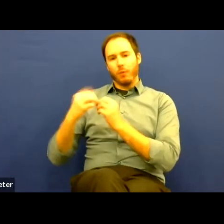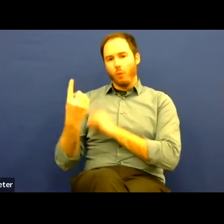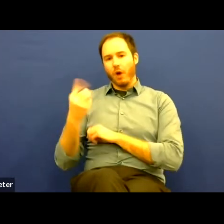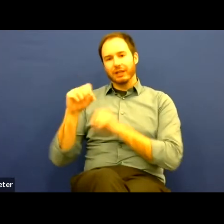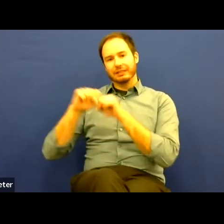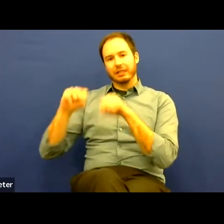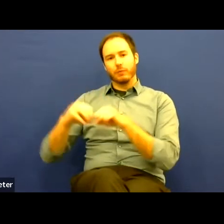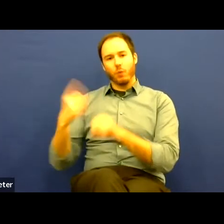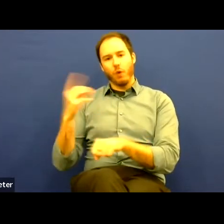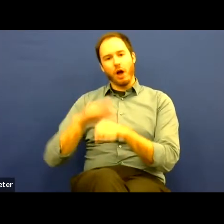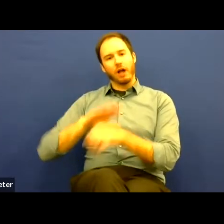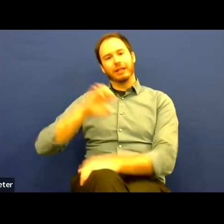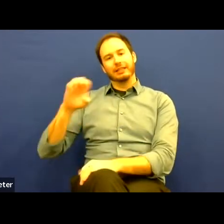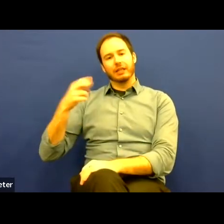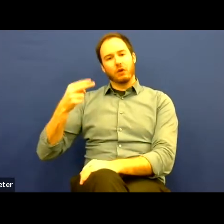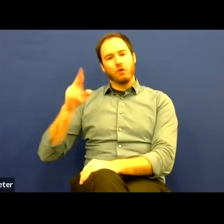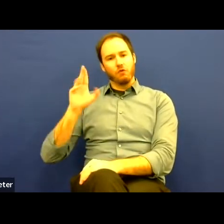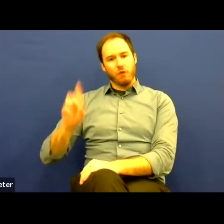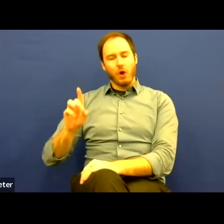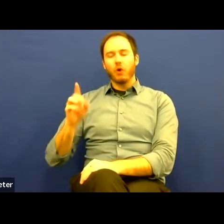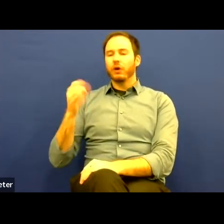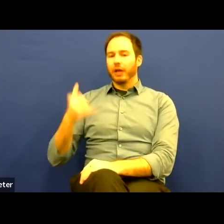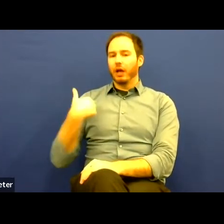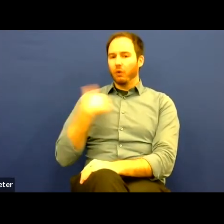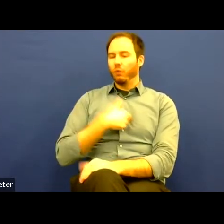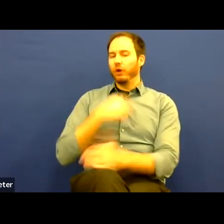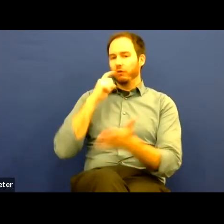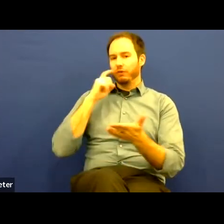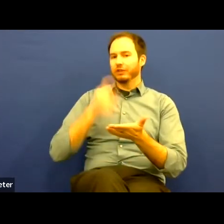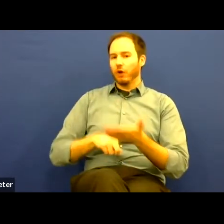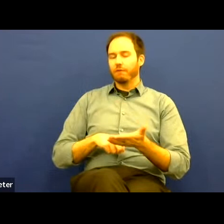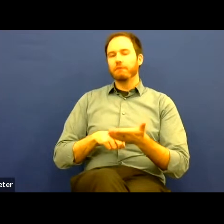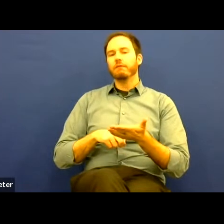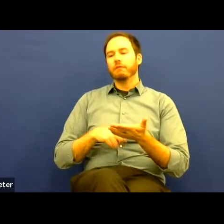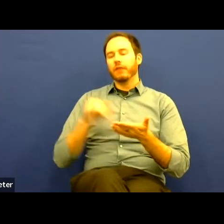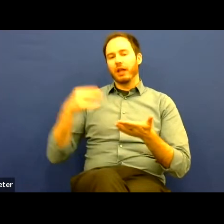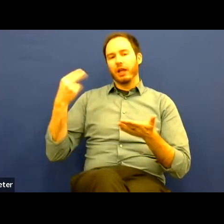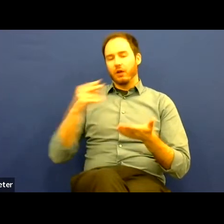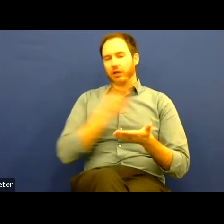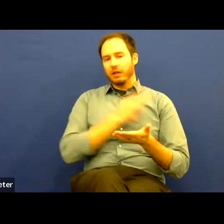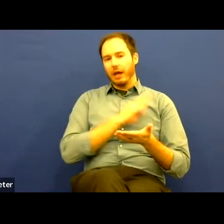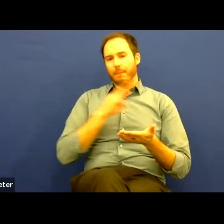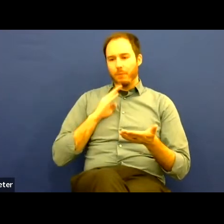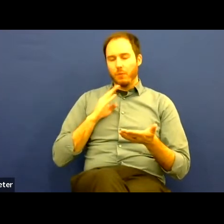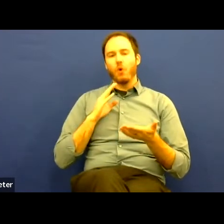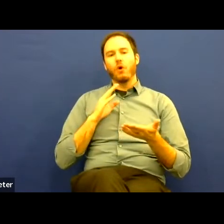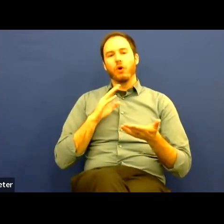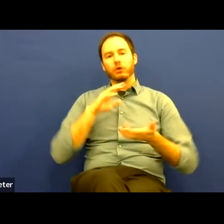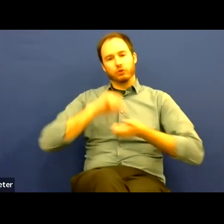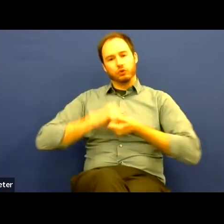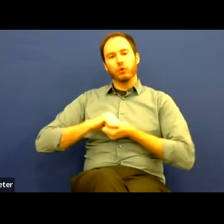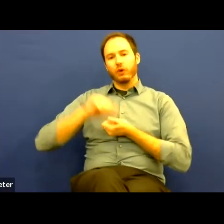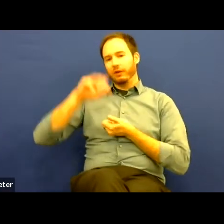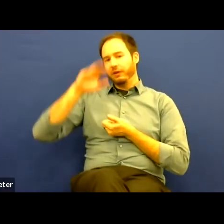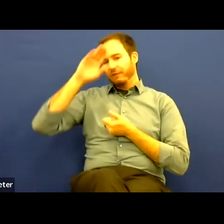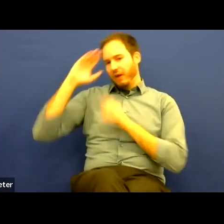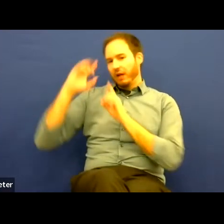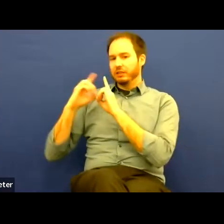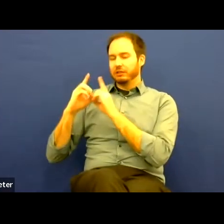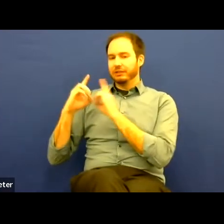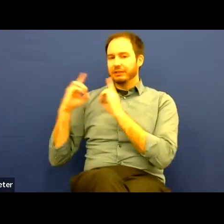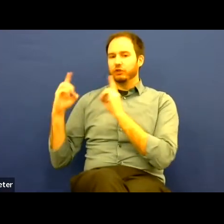East Henrietta Road Hamlet. Therefore, be it resolved that the Henrietta Town Board joins the Henrietta Fire District in